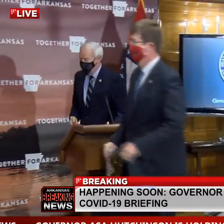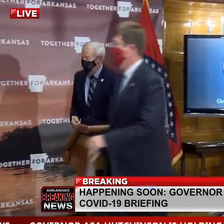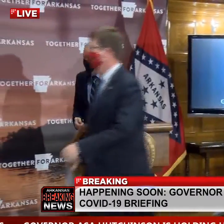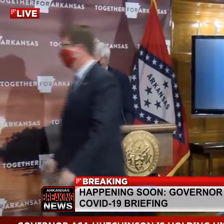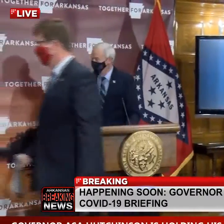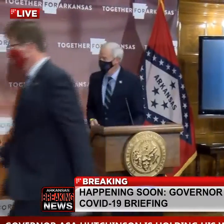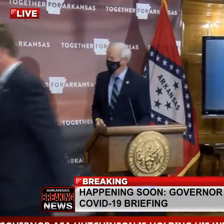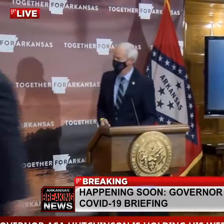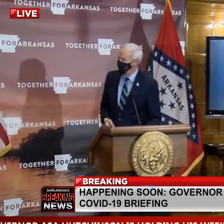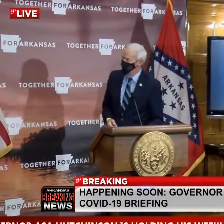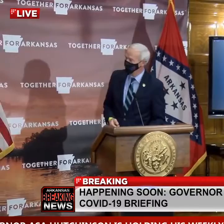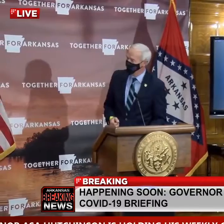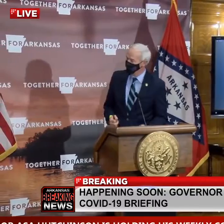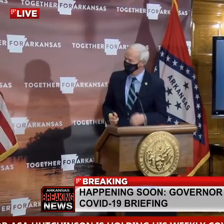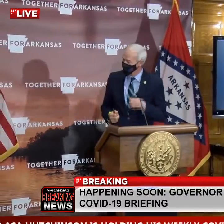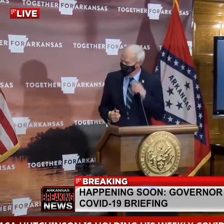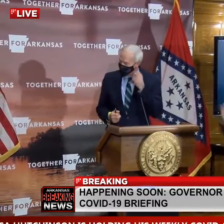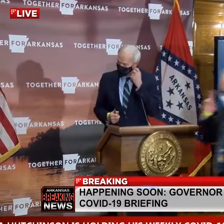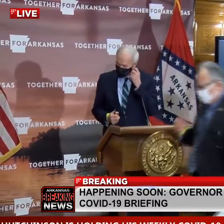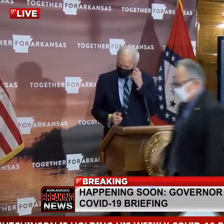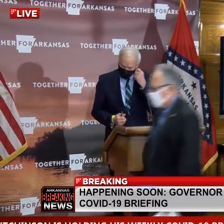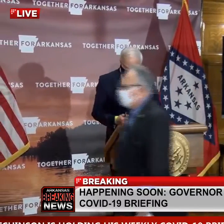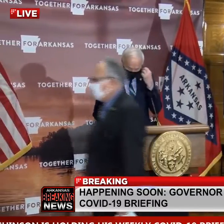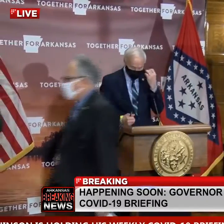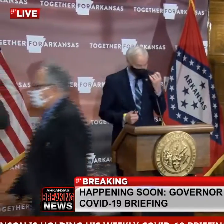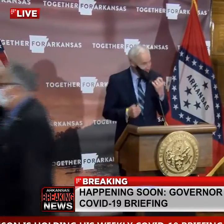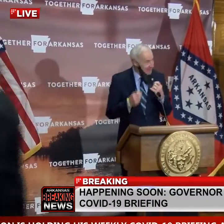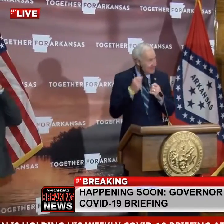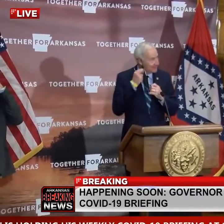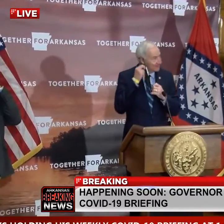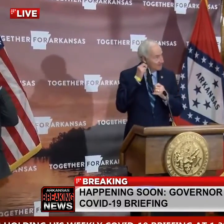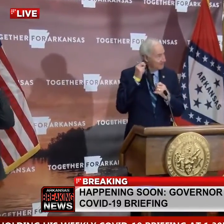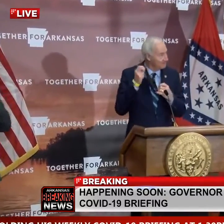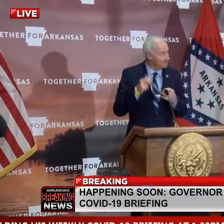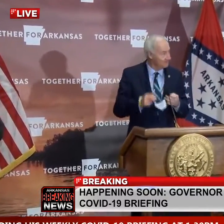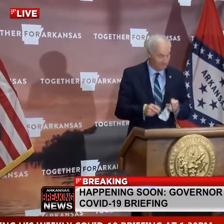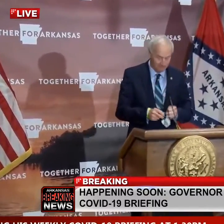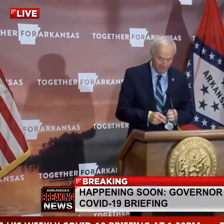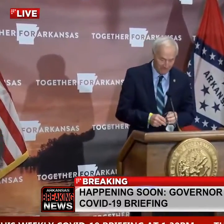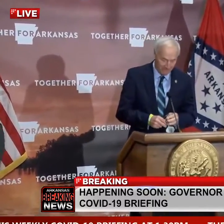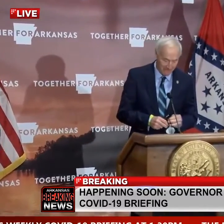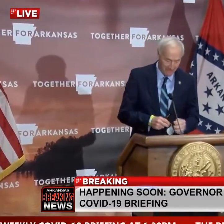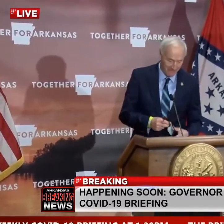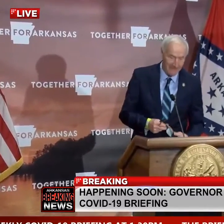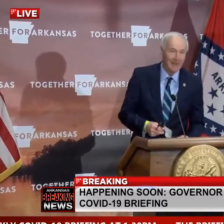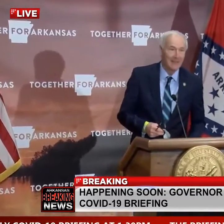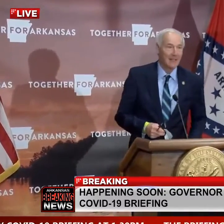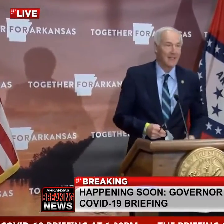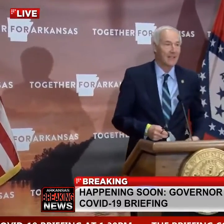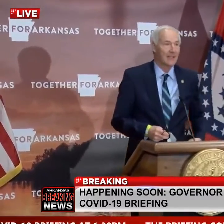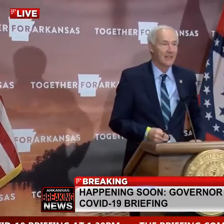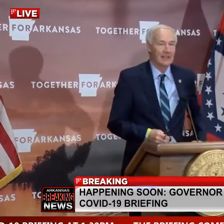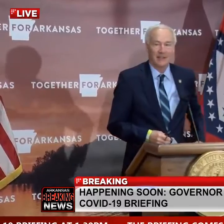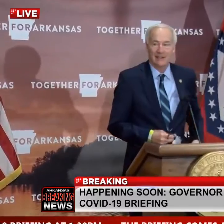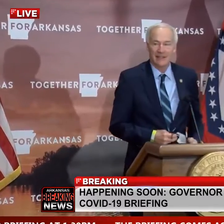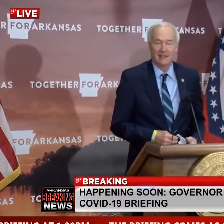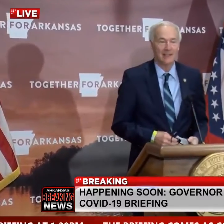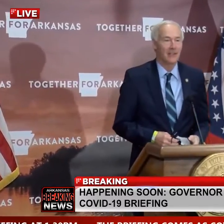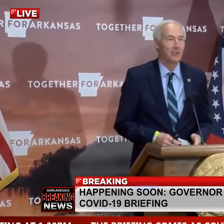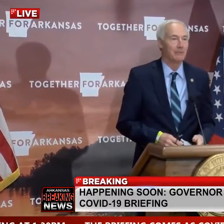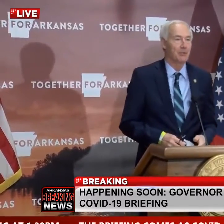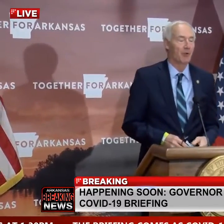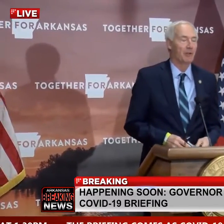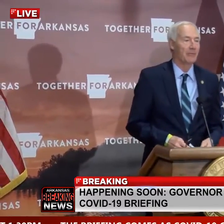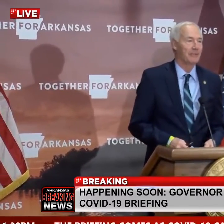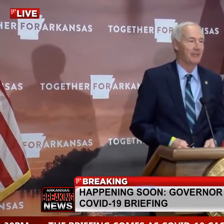the governor, as it looks like Secretary Johnny Key from the Education Department and Dr. Jose Romero from the Department of Health join him.